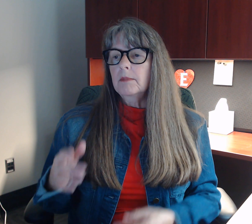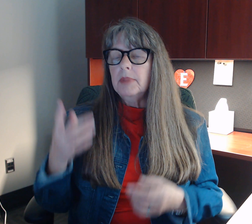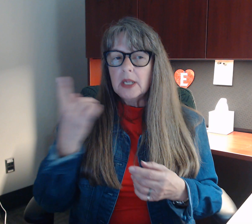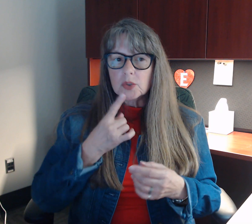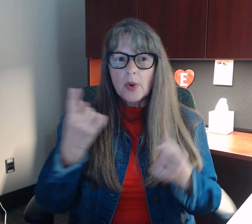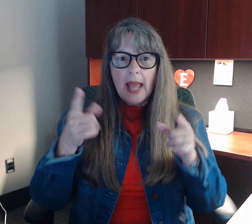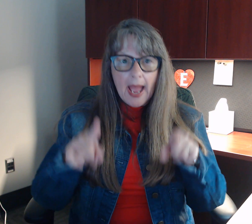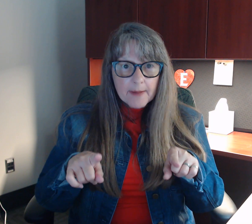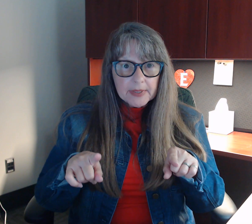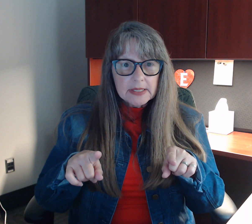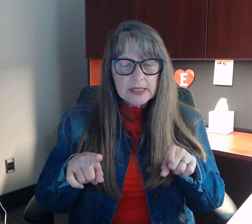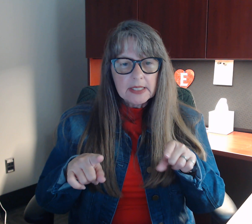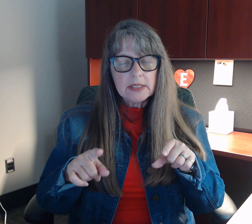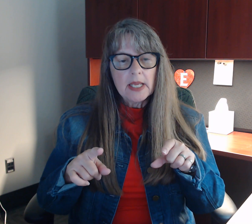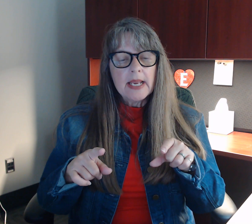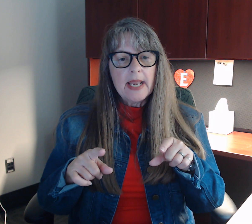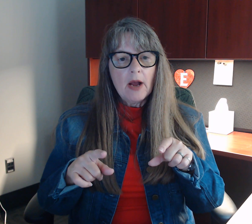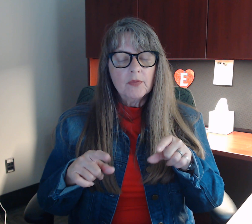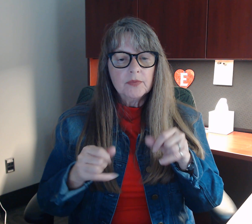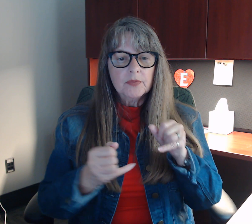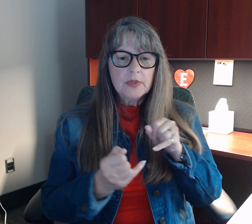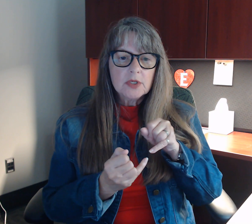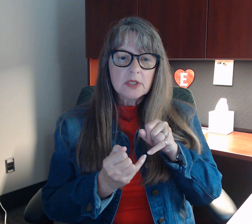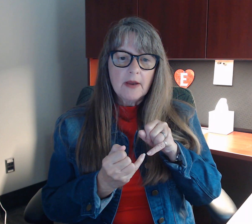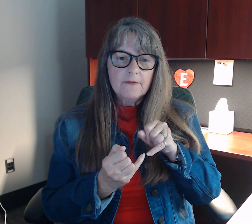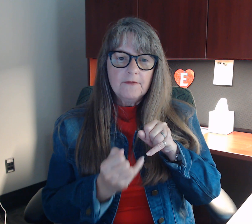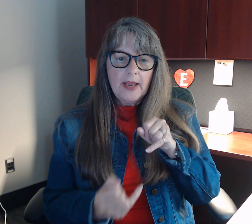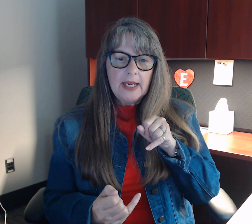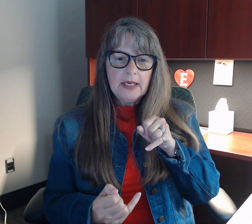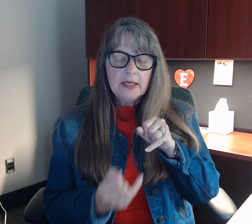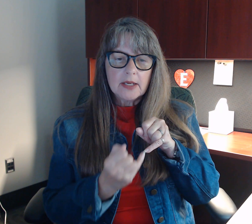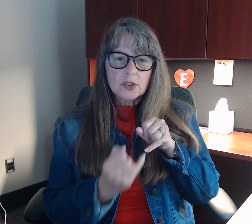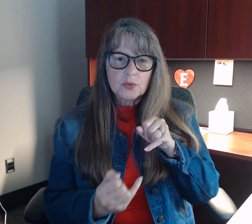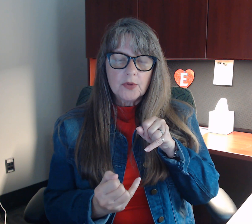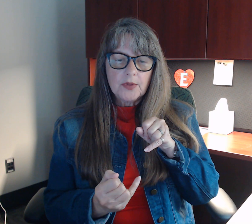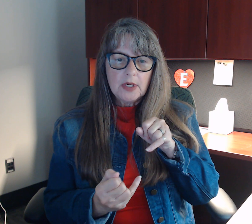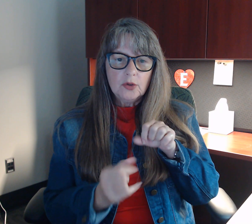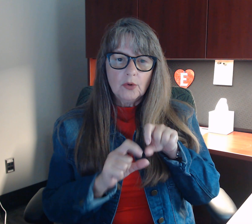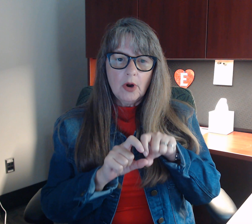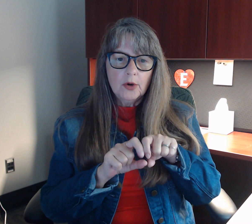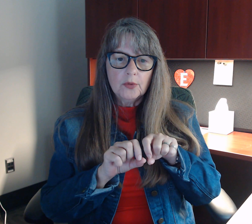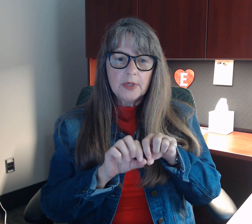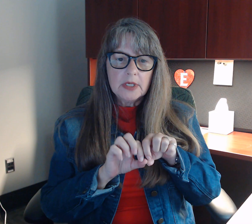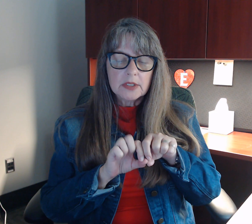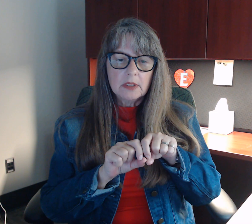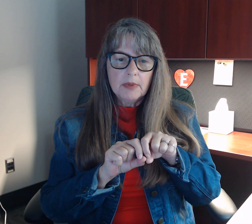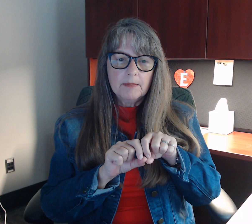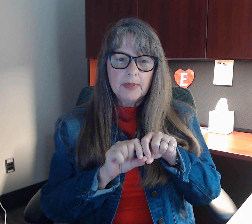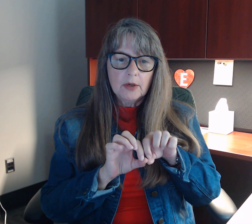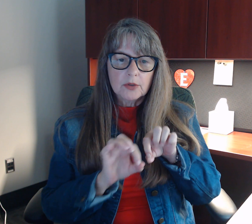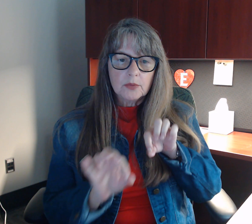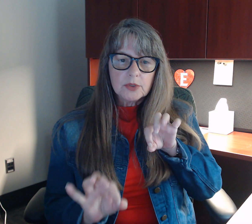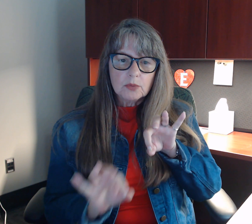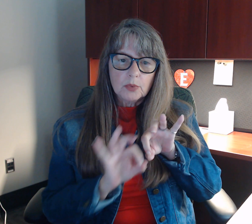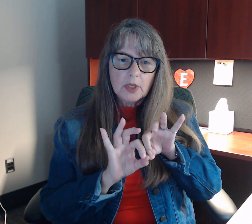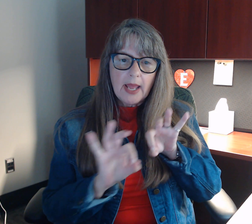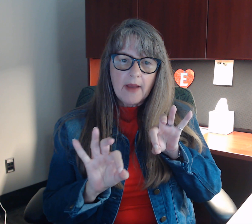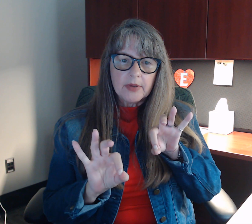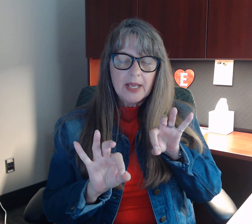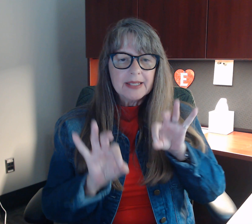Because what happens is, now this is a vein, because it's real thin, and your artery is a little bit bigger, so we're going to have it. It's not